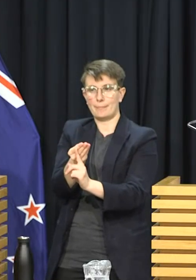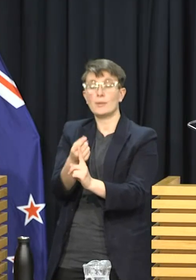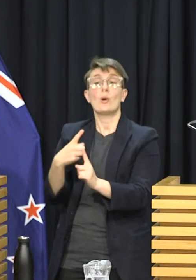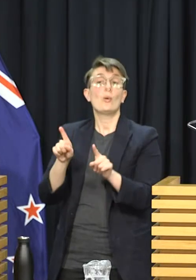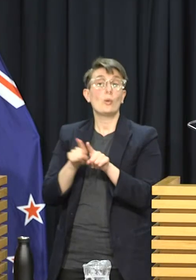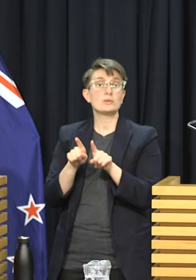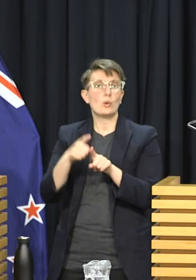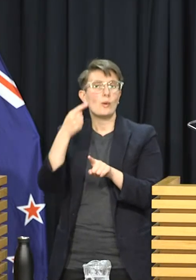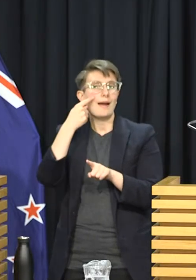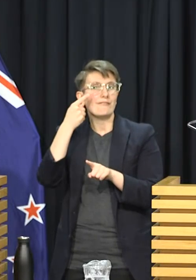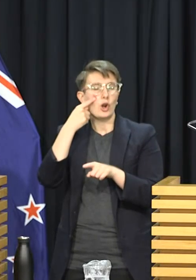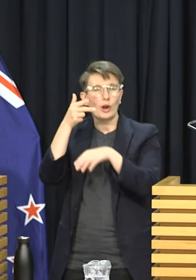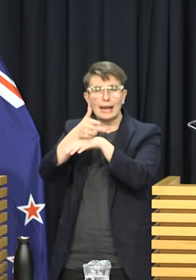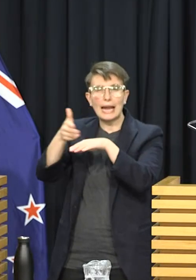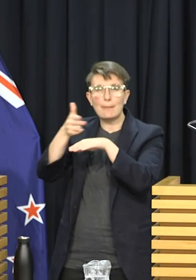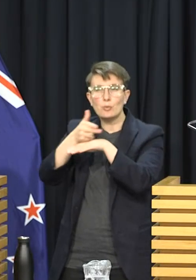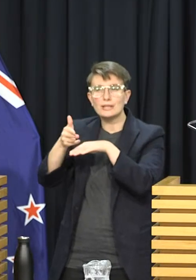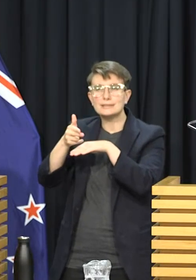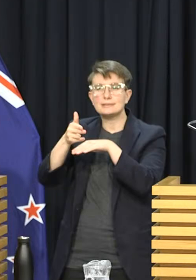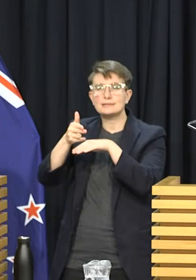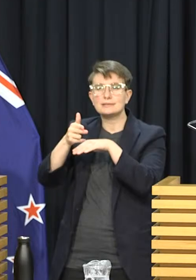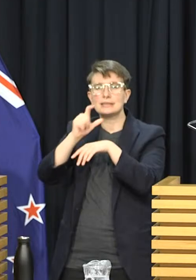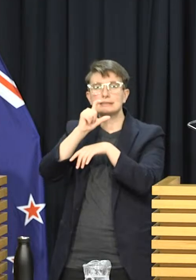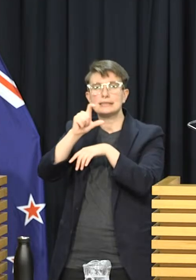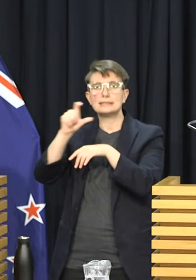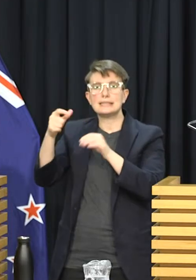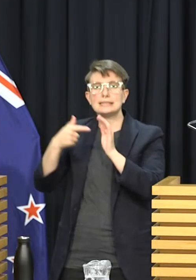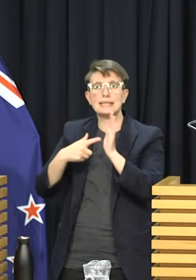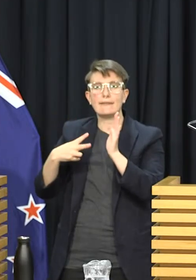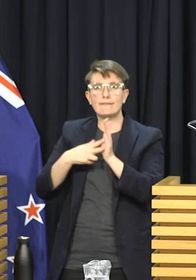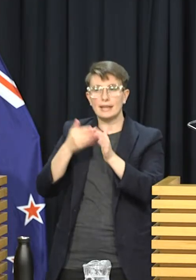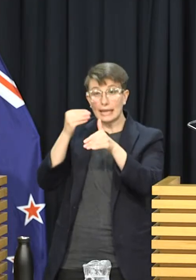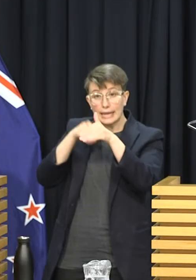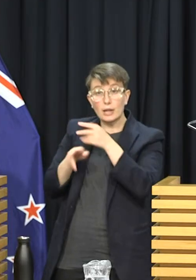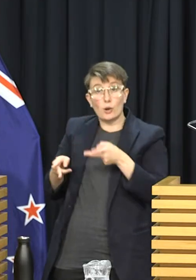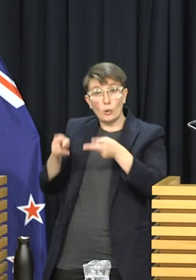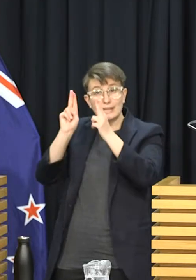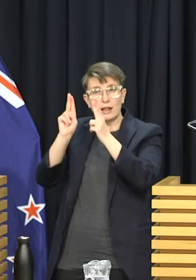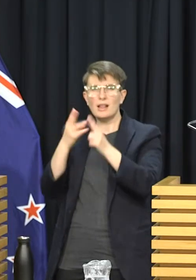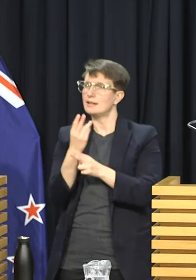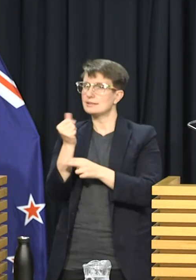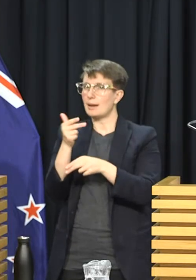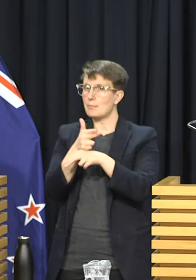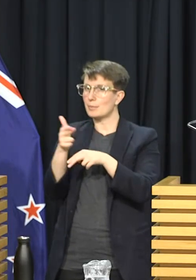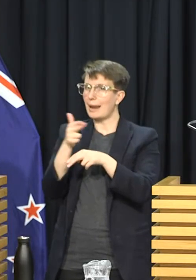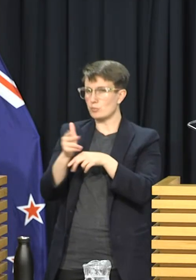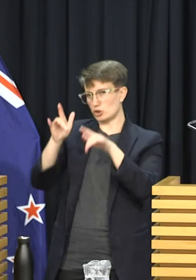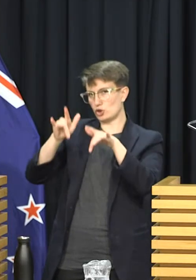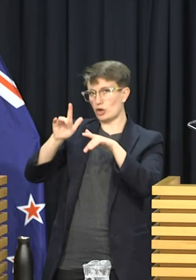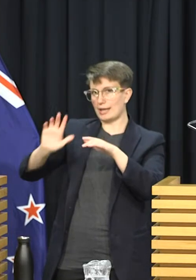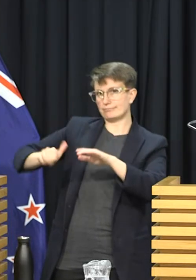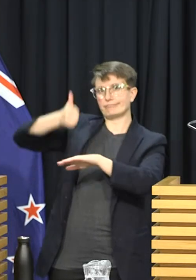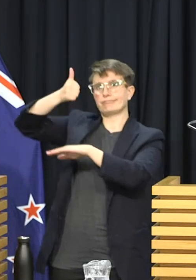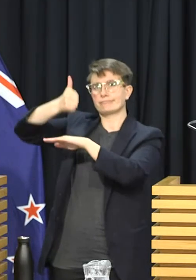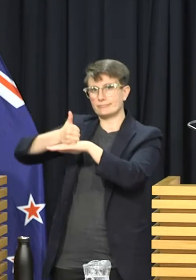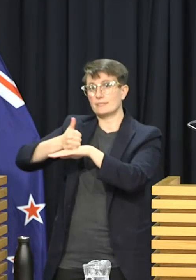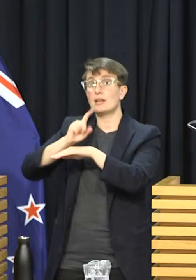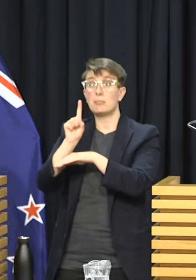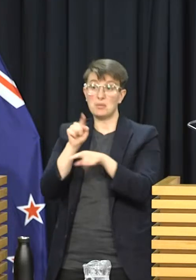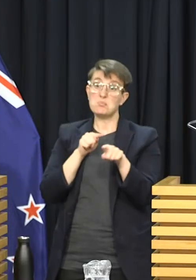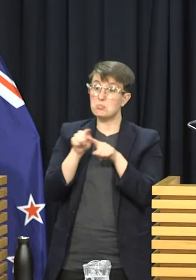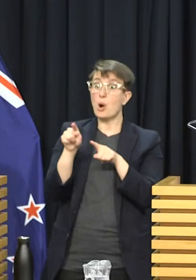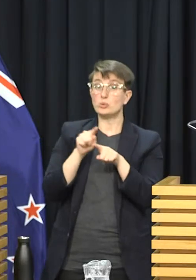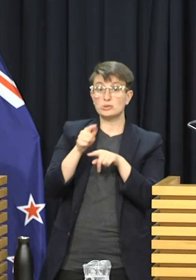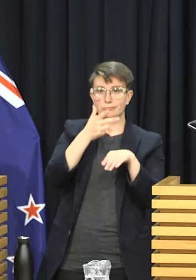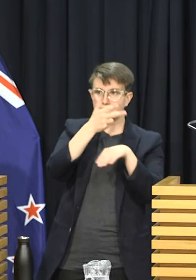that the CCTV upgrade at the Grand Millennium is almost complete. There are still a couple of cameras that haven't been installed, but most of them have been installed and are